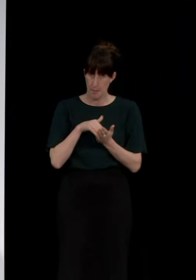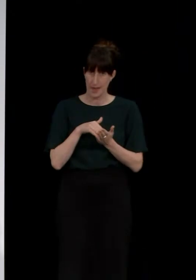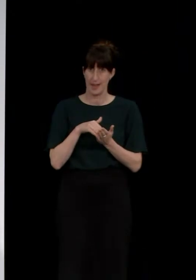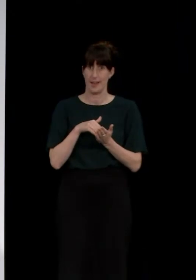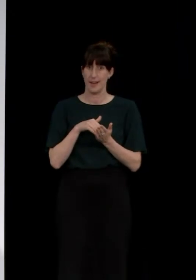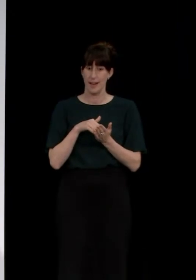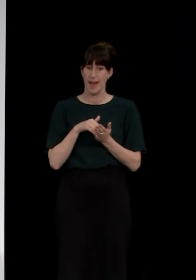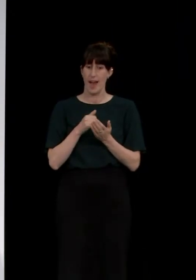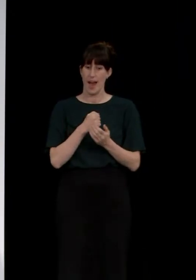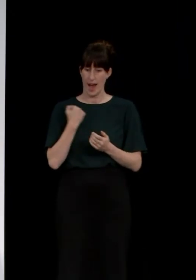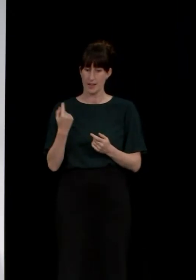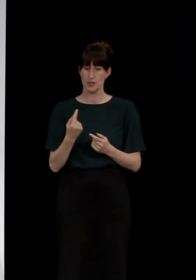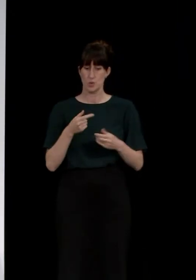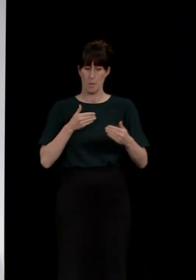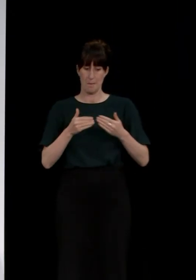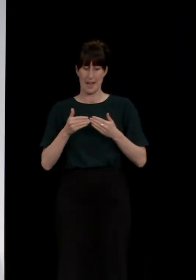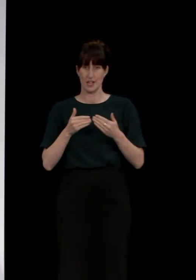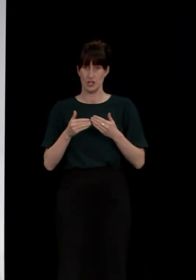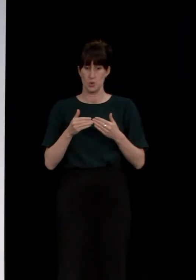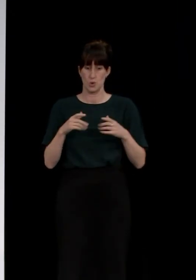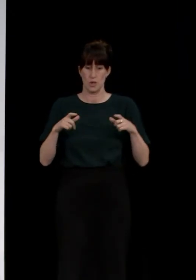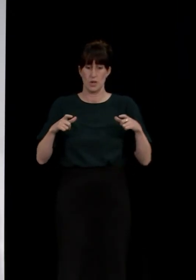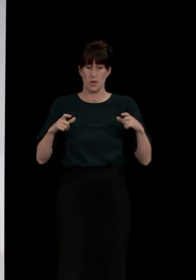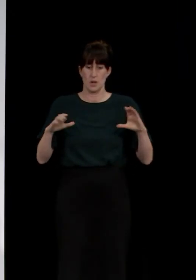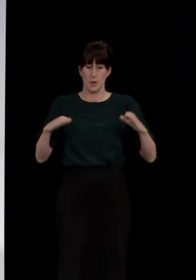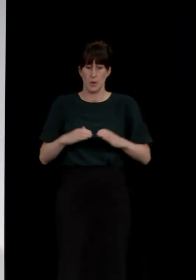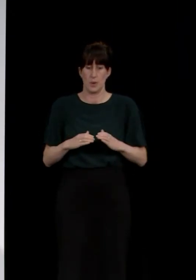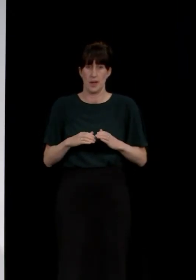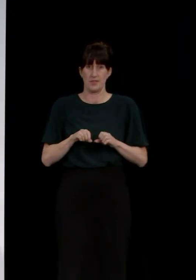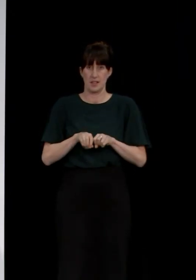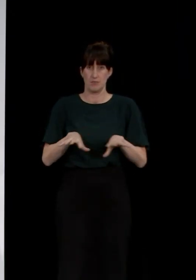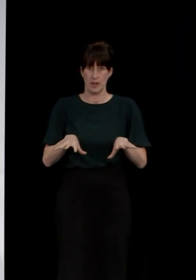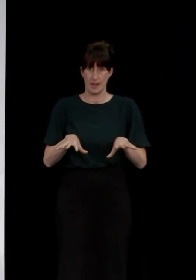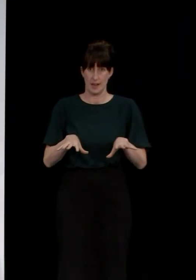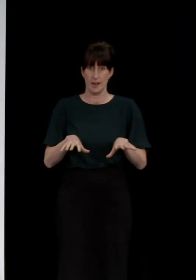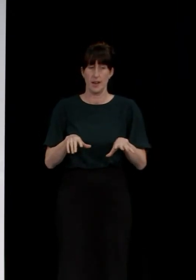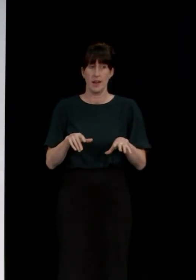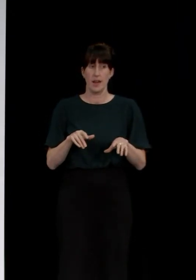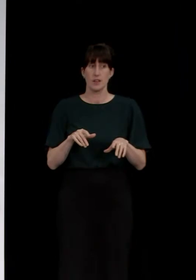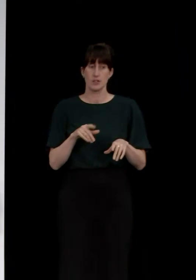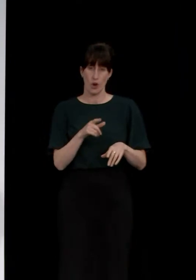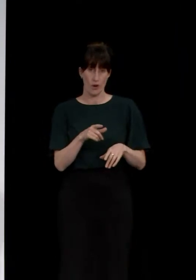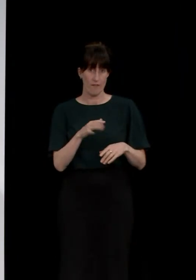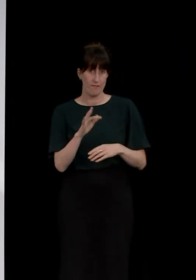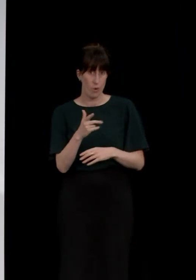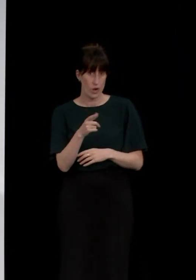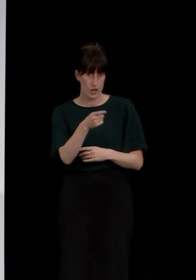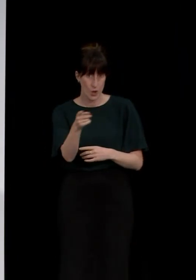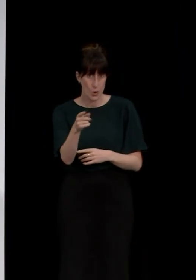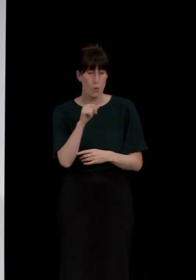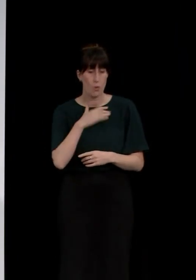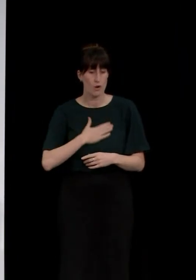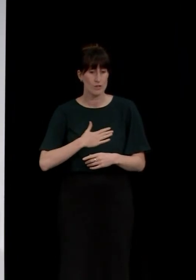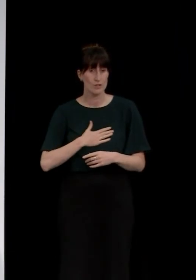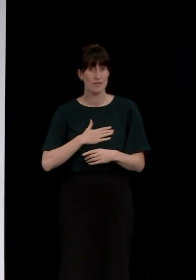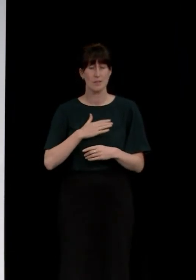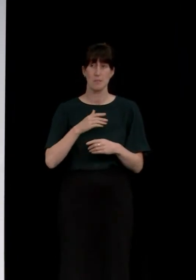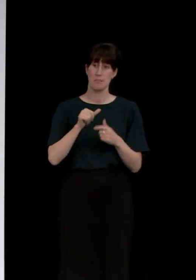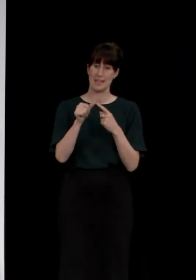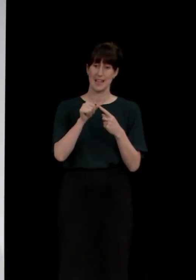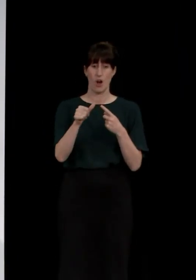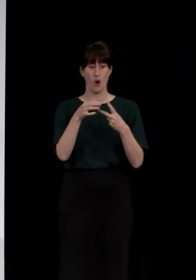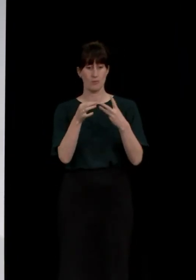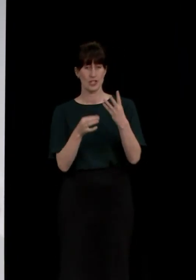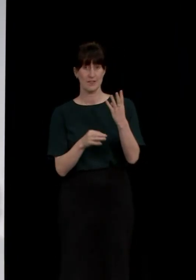continue manage this outbreak, to give you more freedoms in the future, potentially to access large gatherings in the future, please